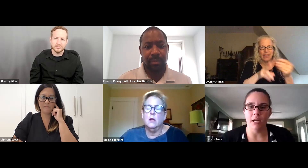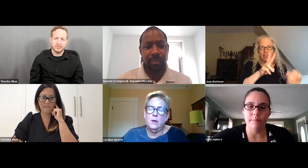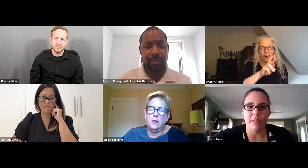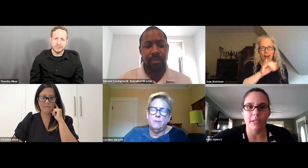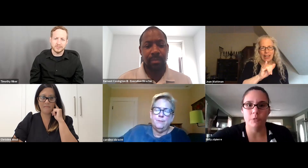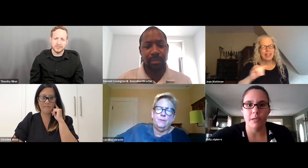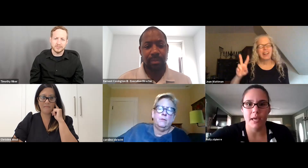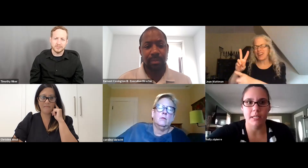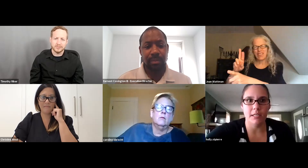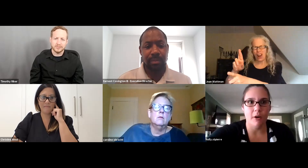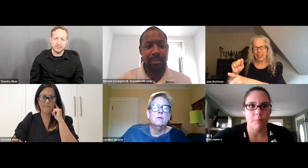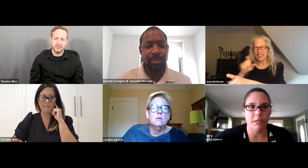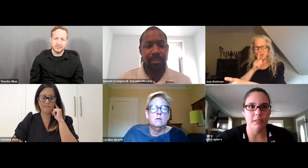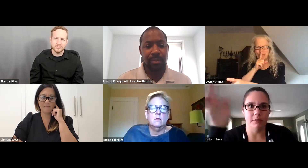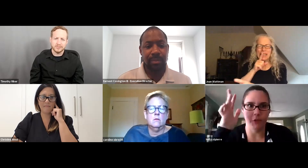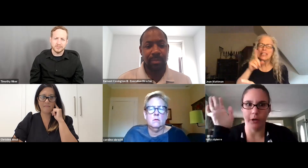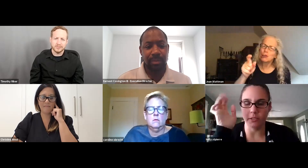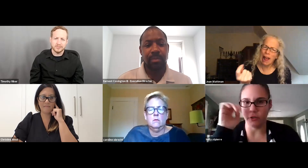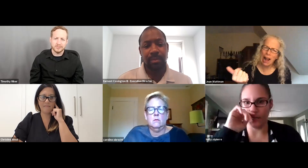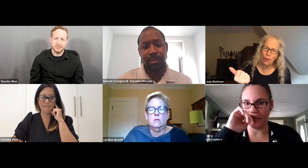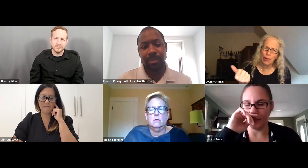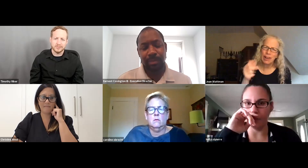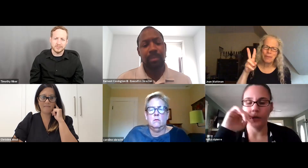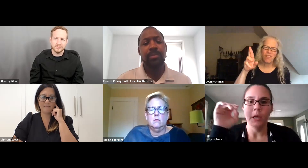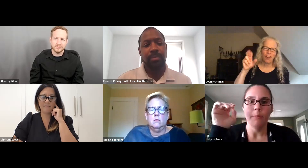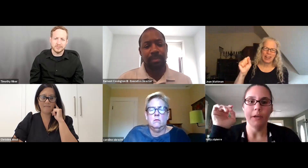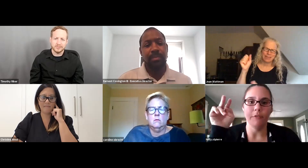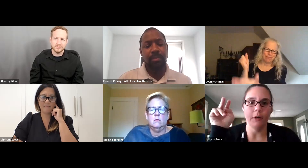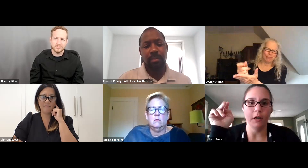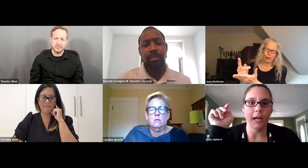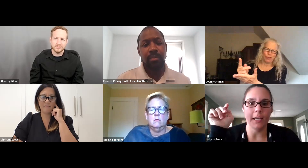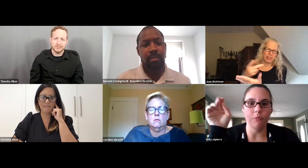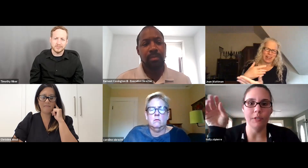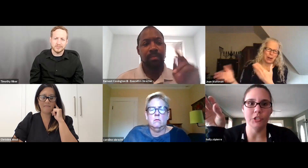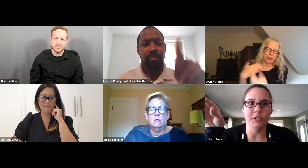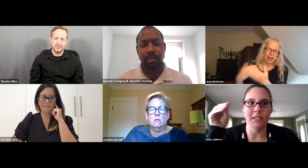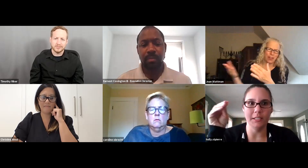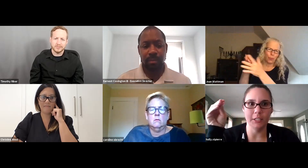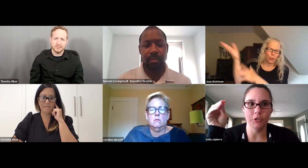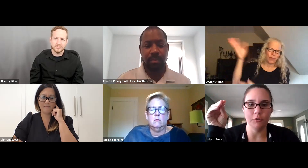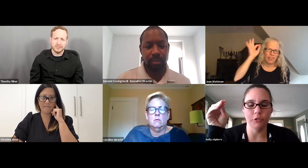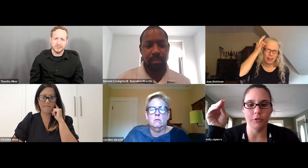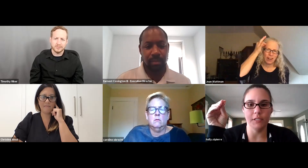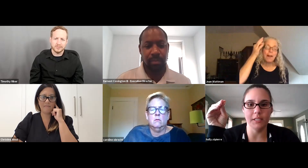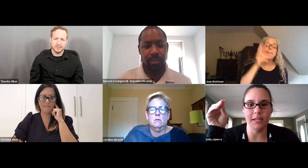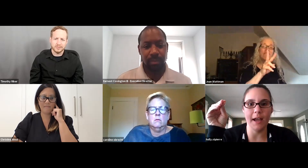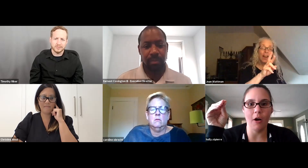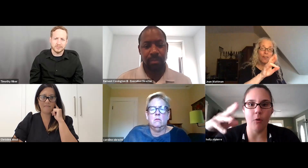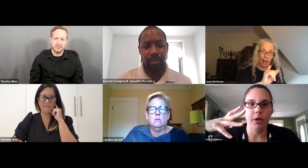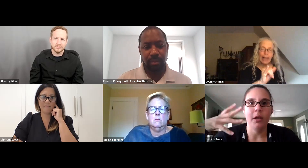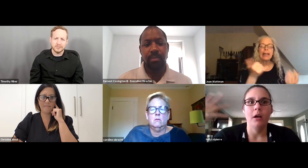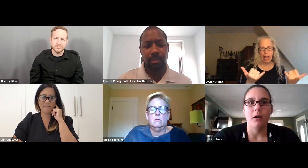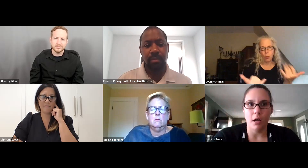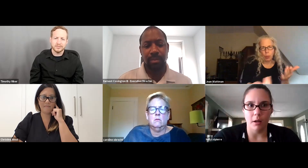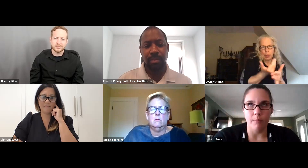it. That should be edited out because VRS is already set up. But VRI was just an additional service that